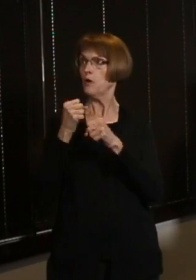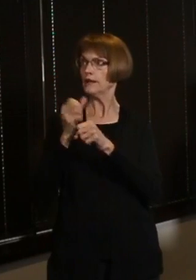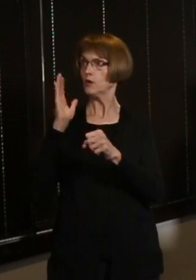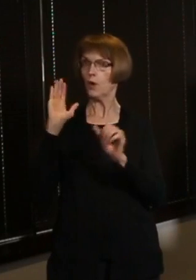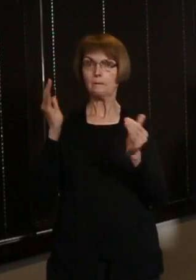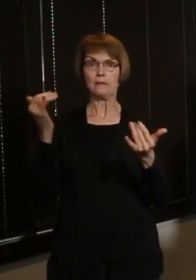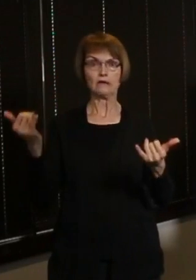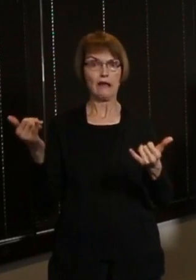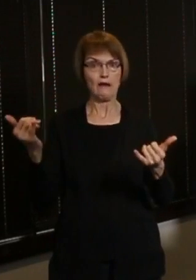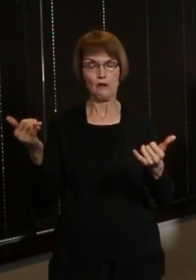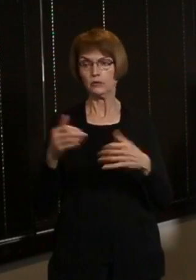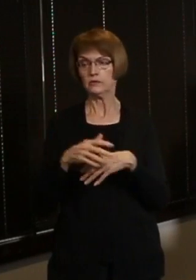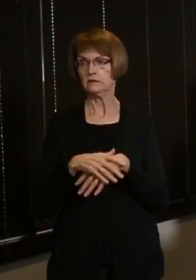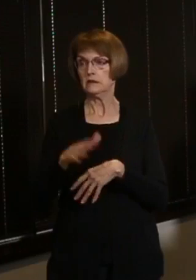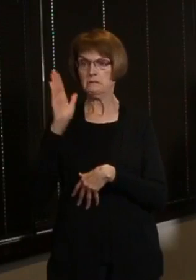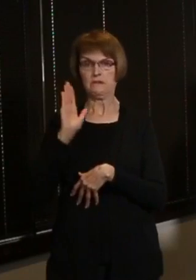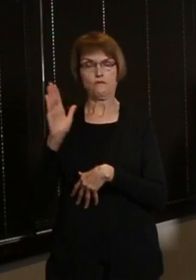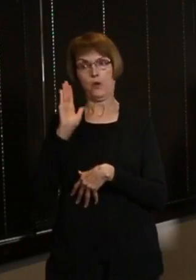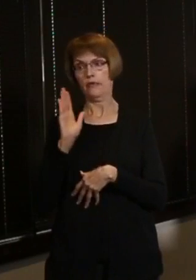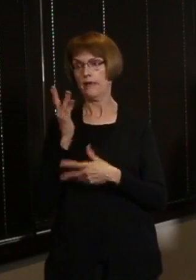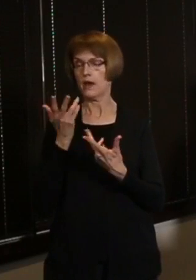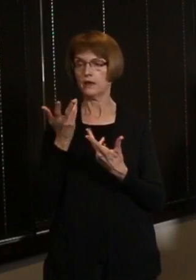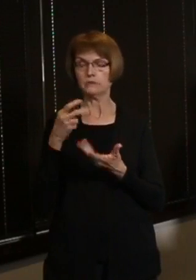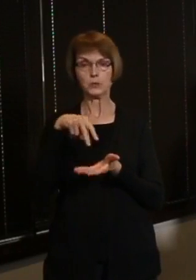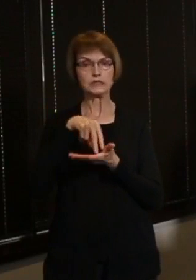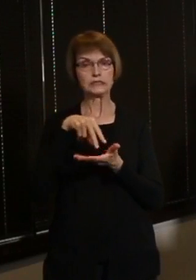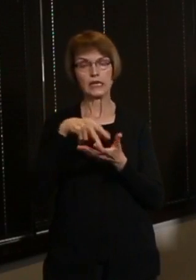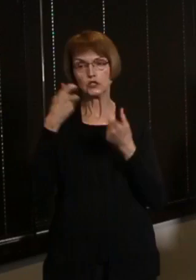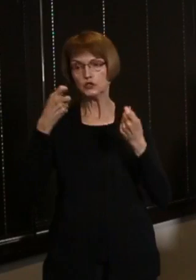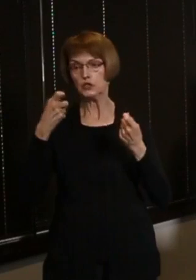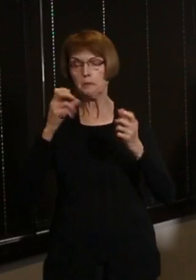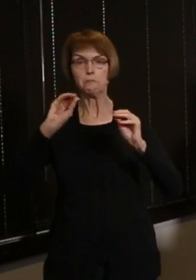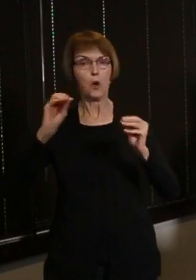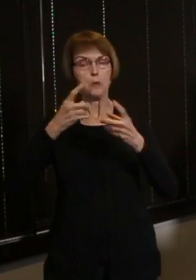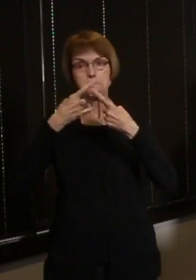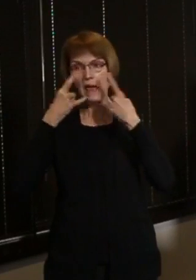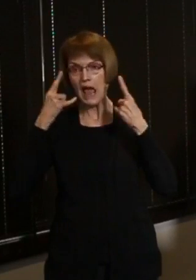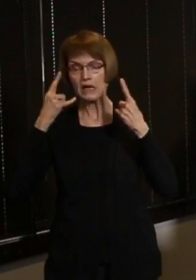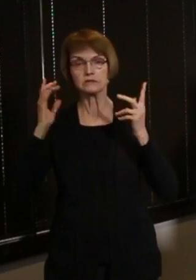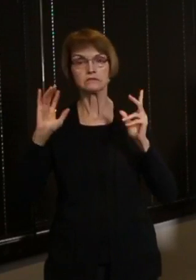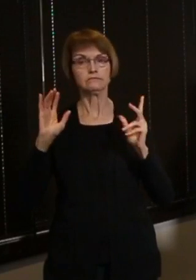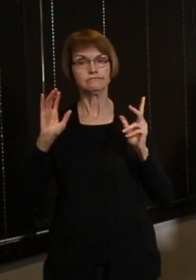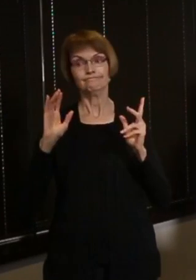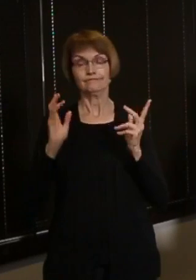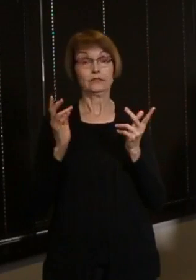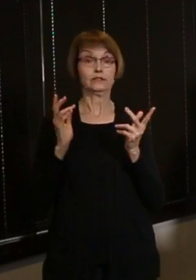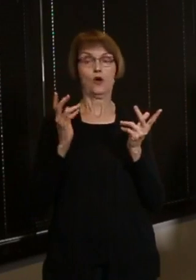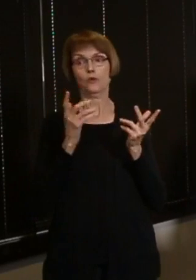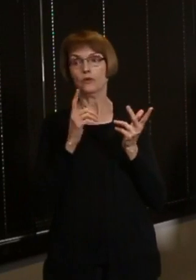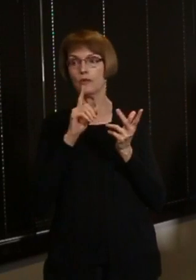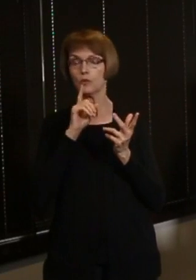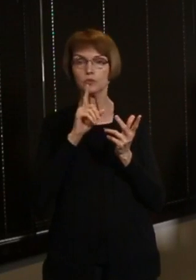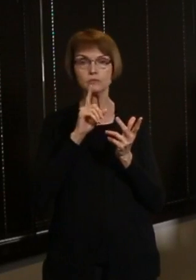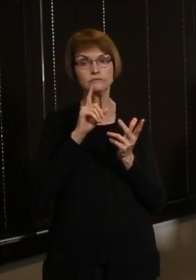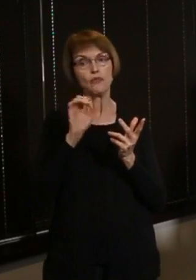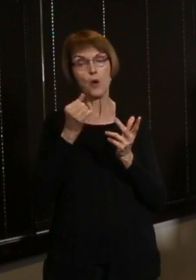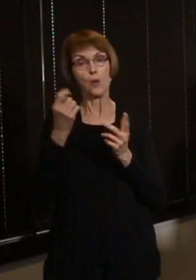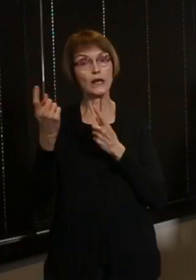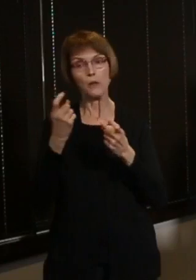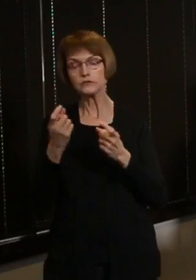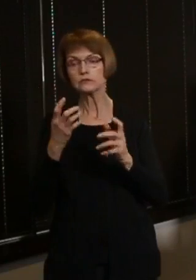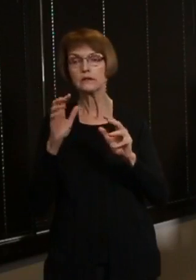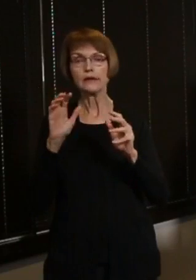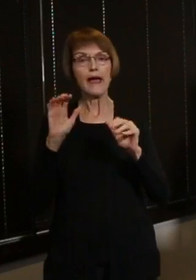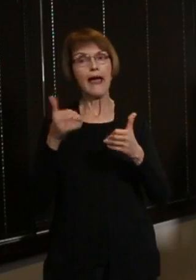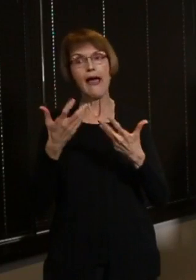Even the atmosphere then was standing in the gym without masks on, and the most pressing question of the day was about how we were going to get